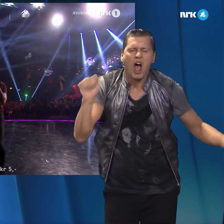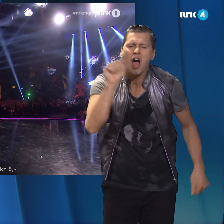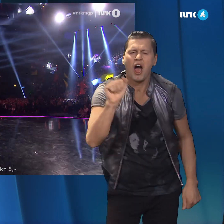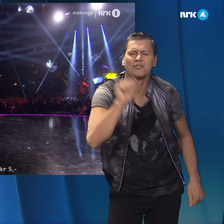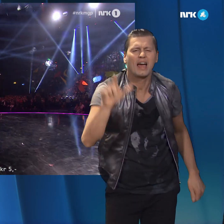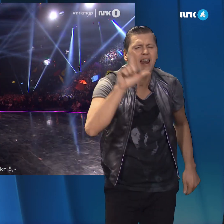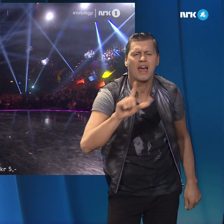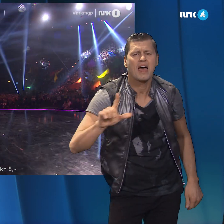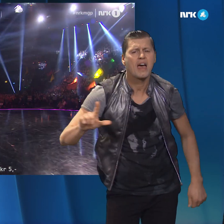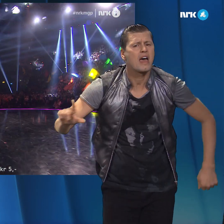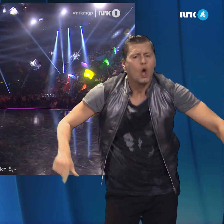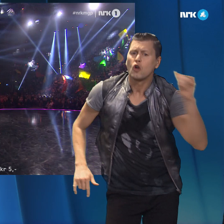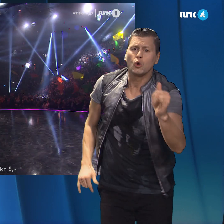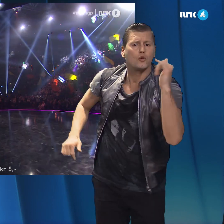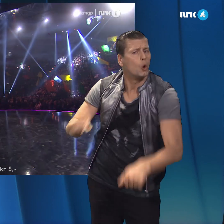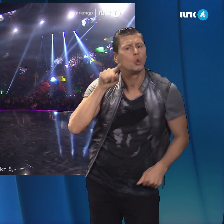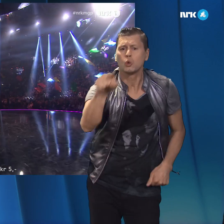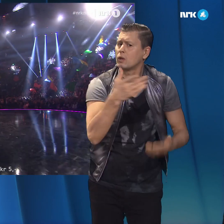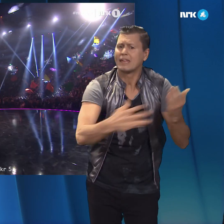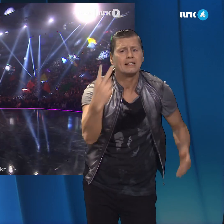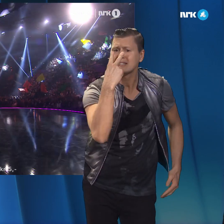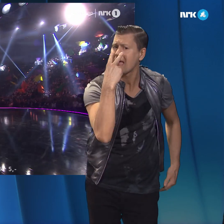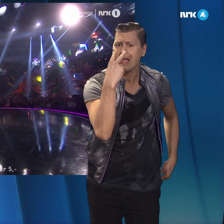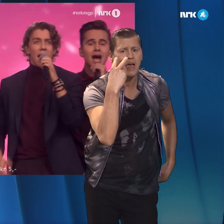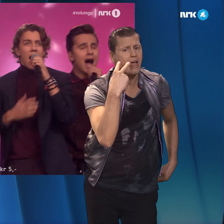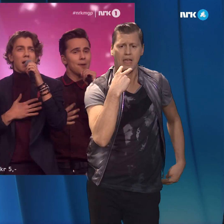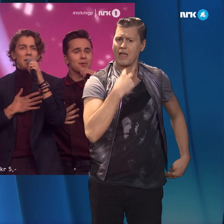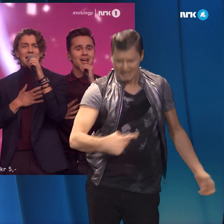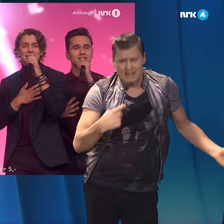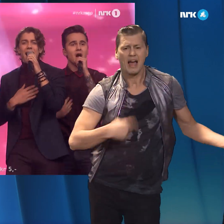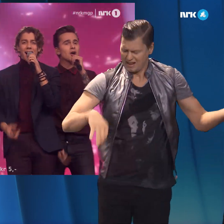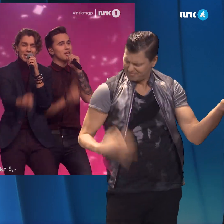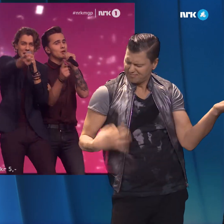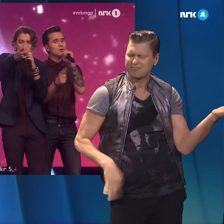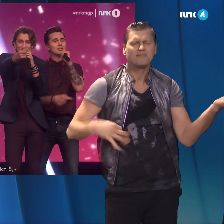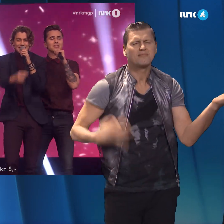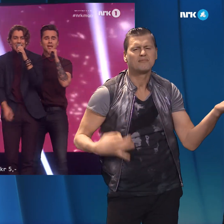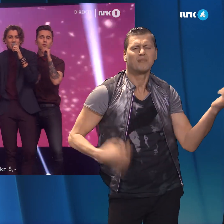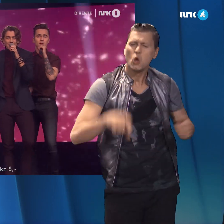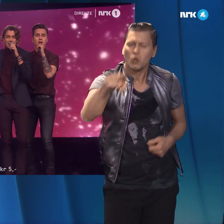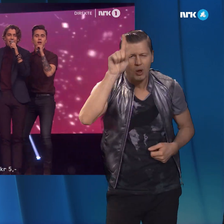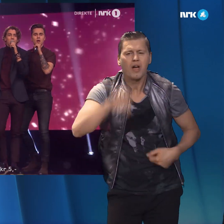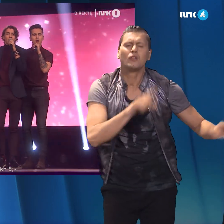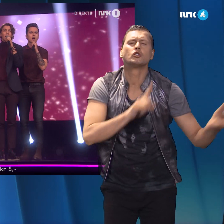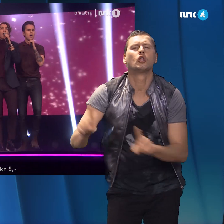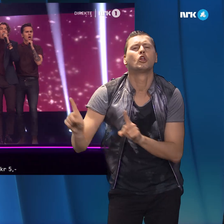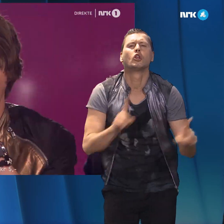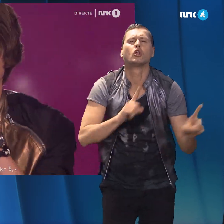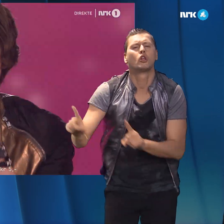Oh, Annalie, why is it so hard to see? I'll play a song that you can sing with me. On